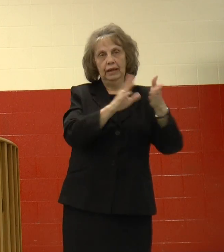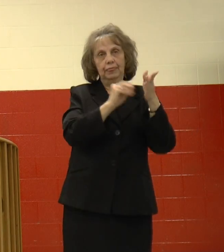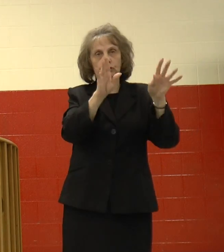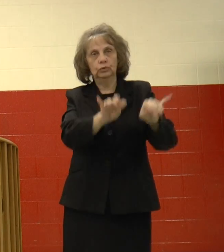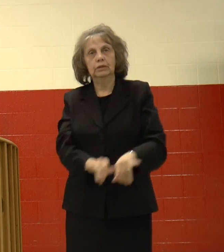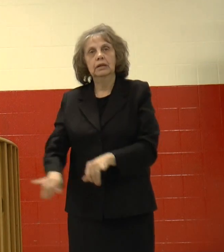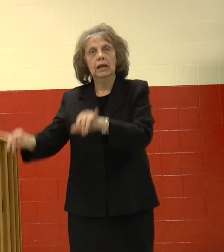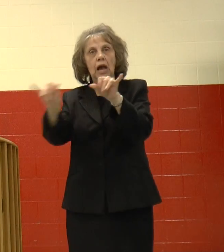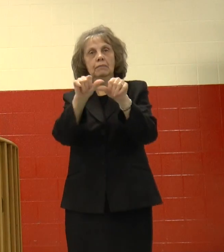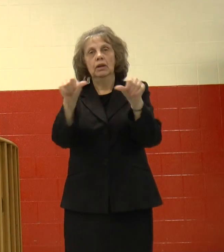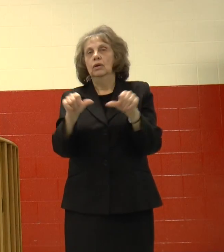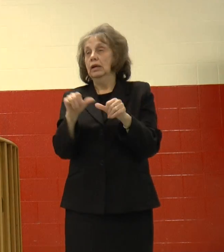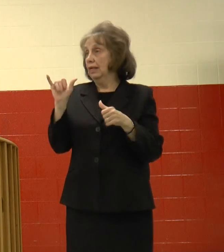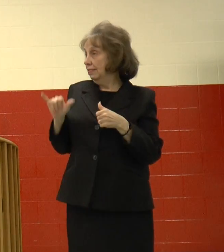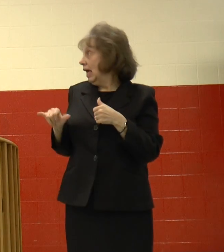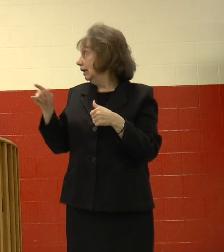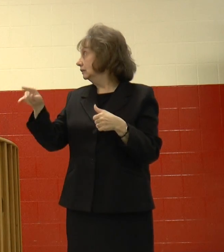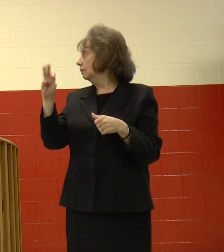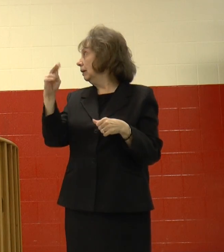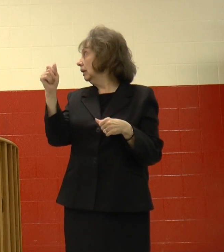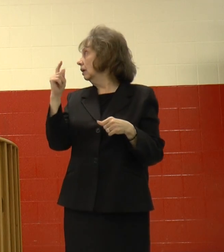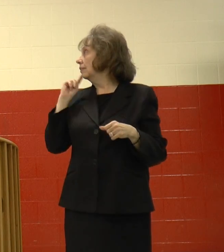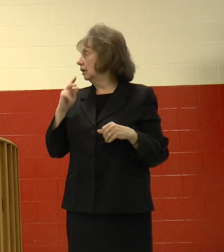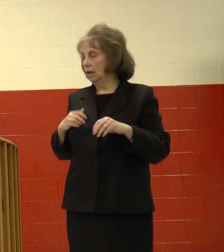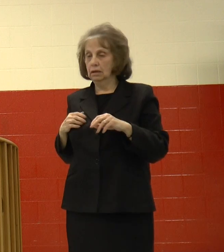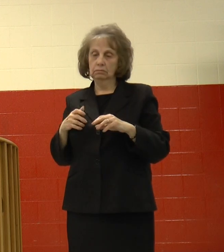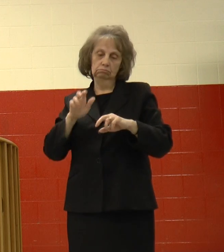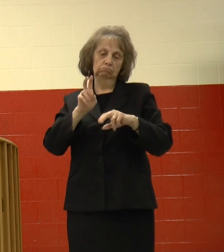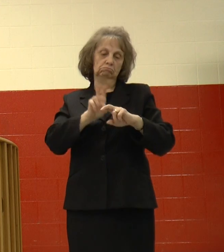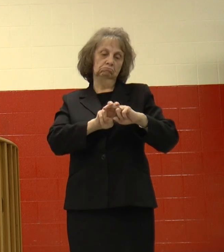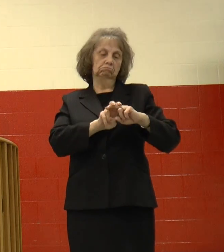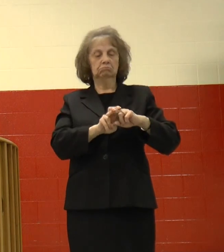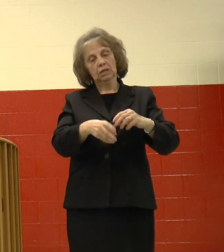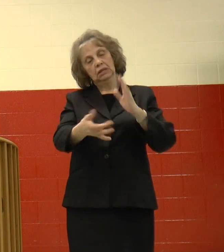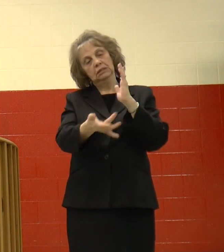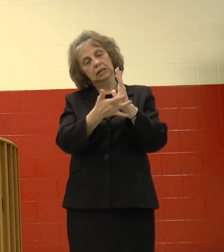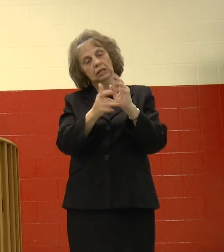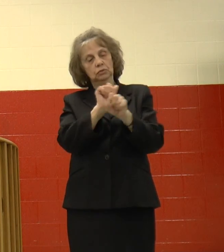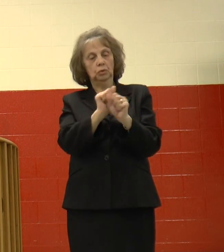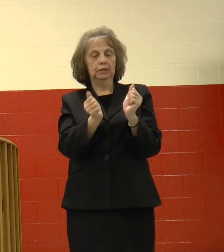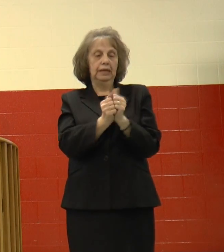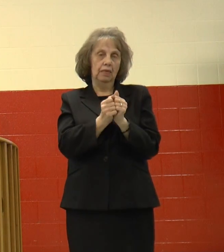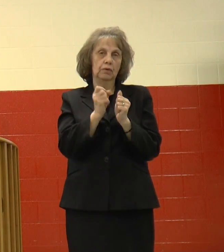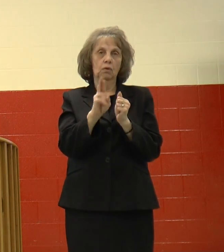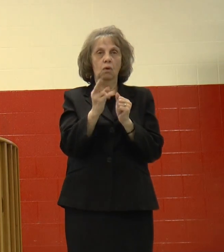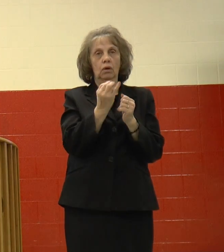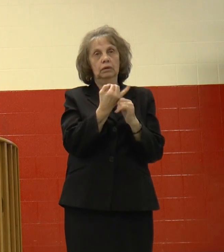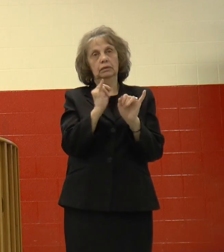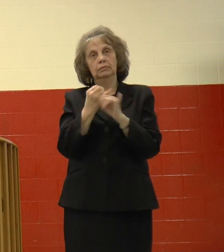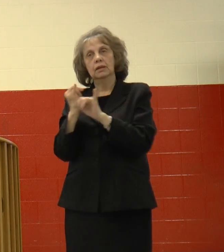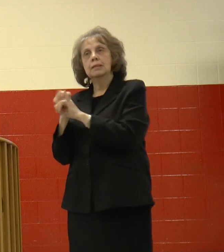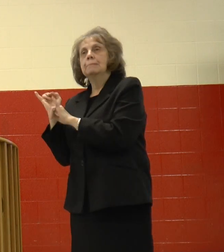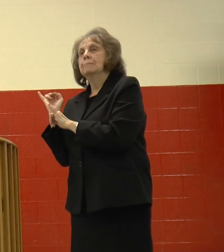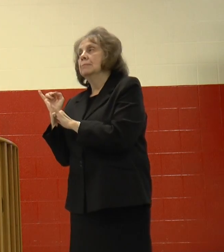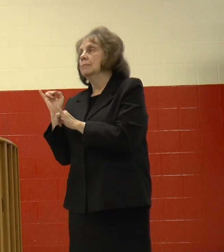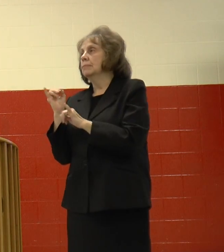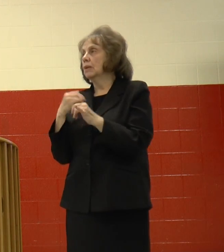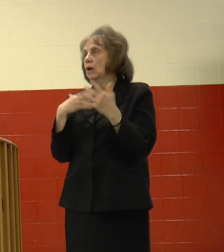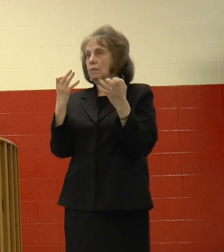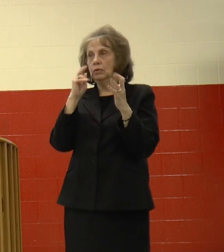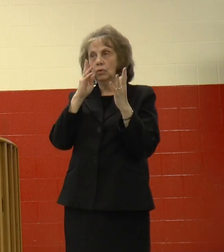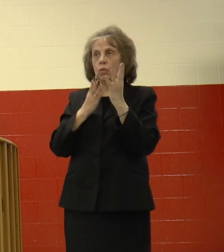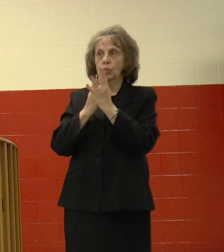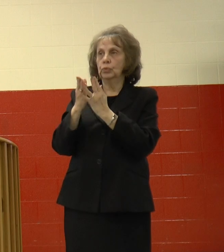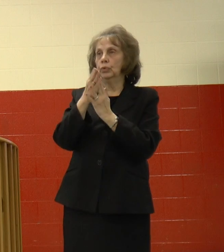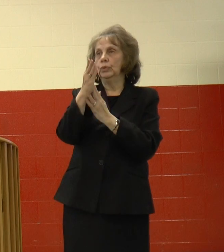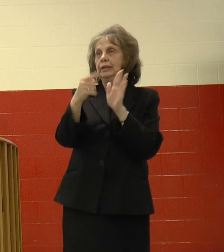is the media bar where students can pull up with their technology and work together or individually. So I'd like to take you through a